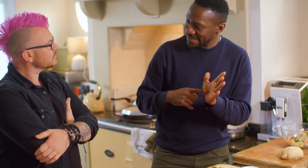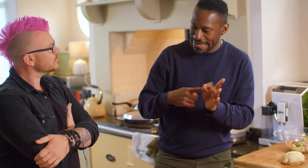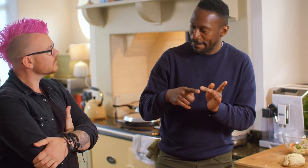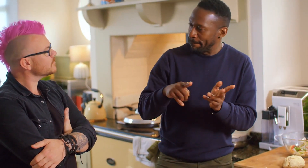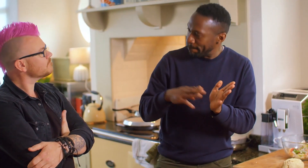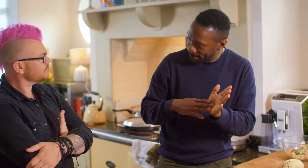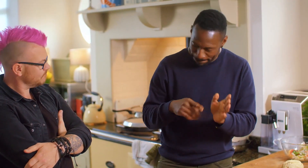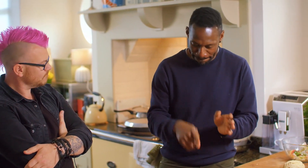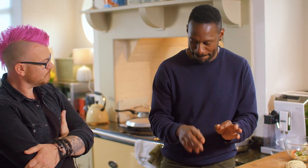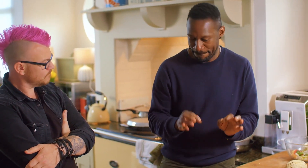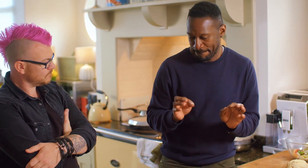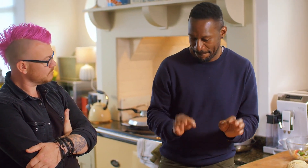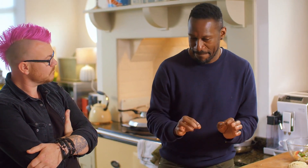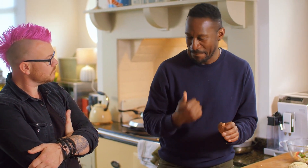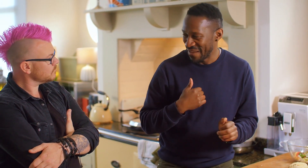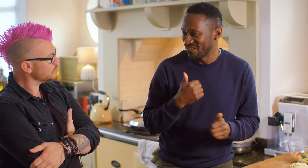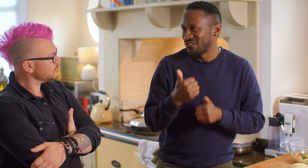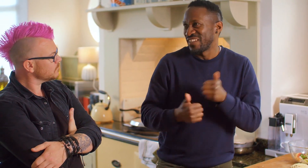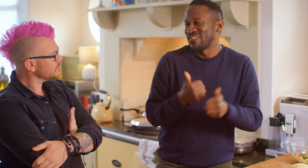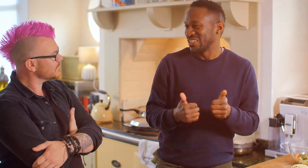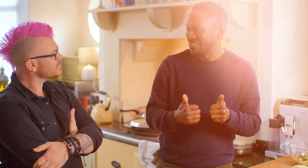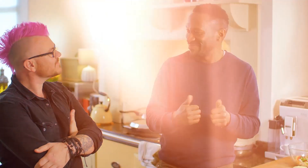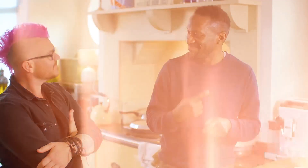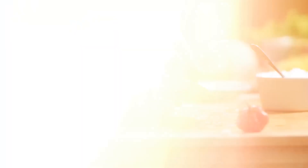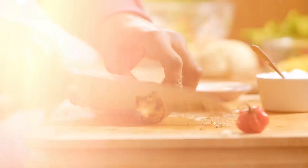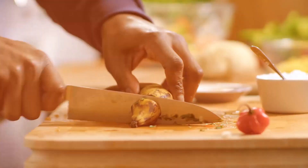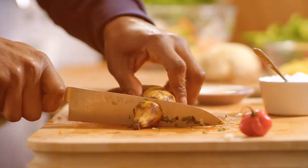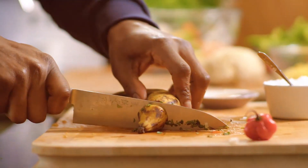This is plantain. It's my favourite.